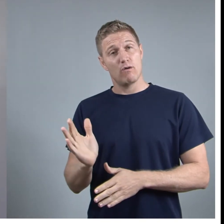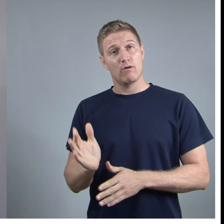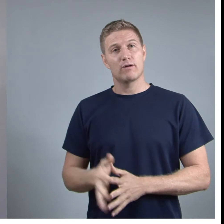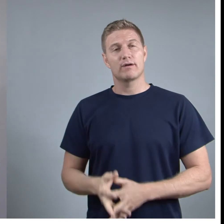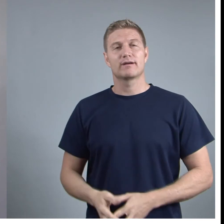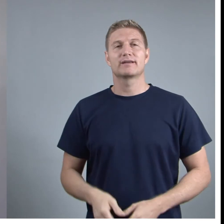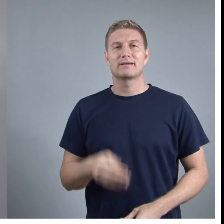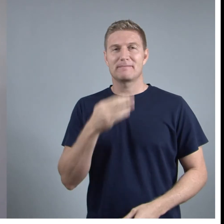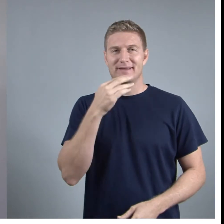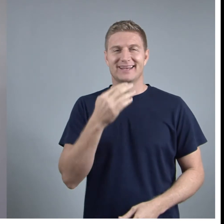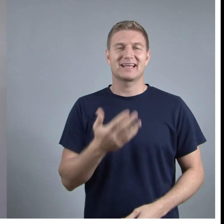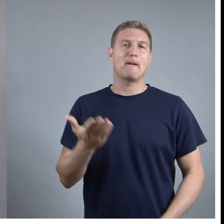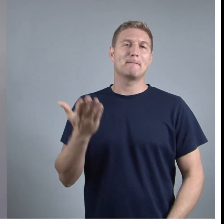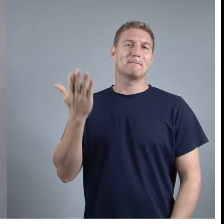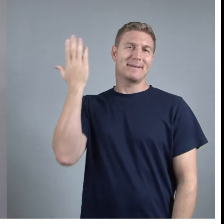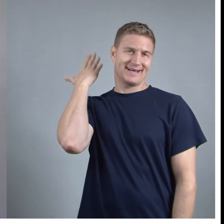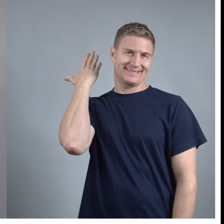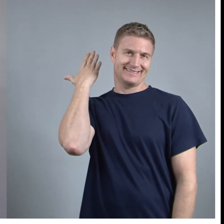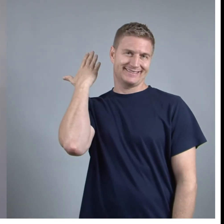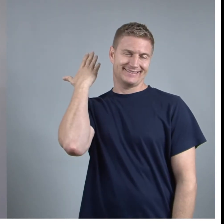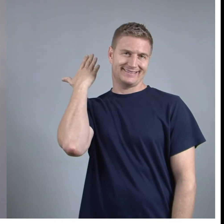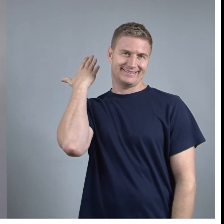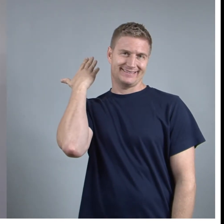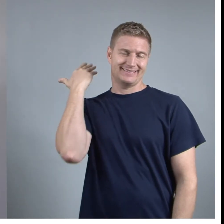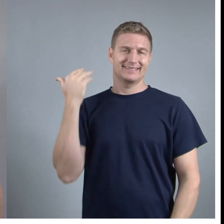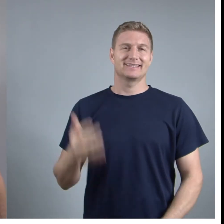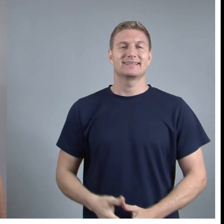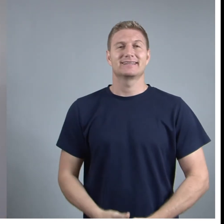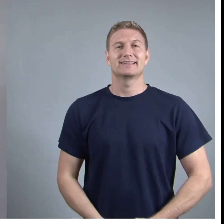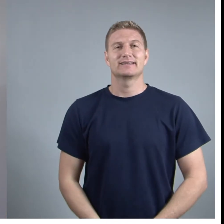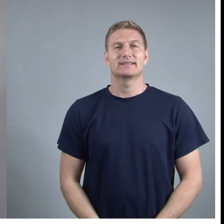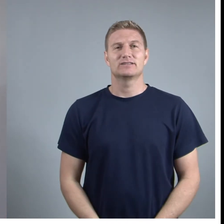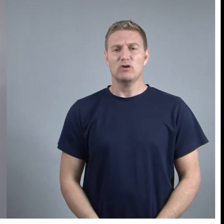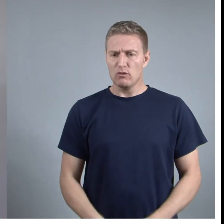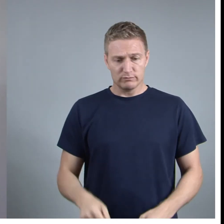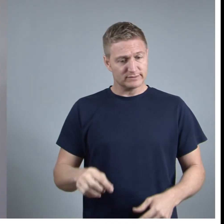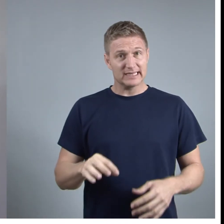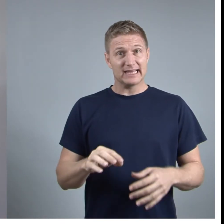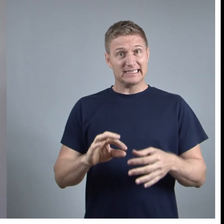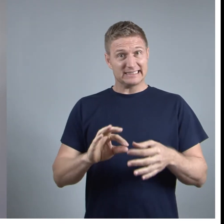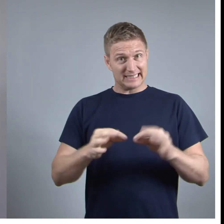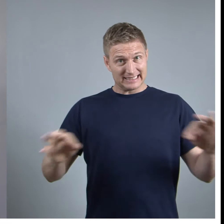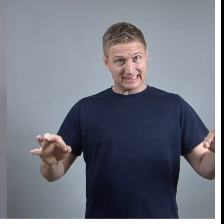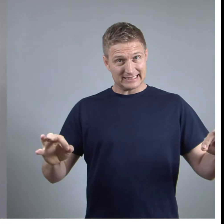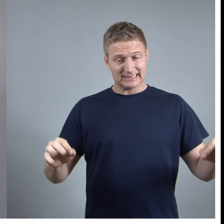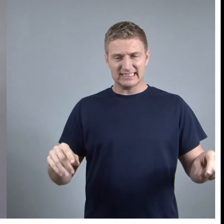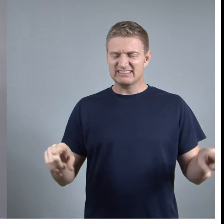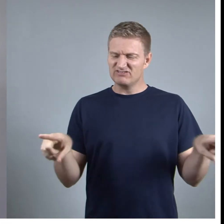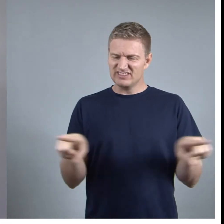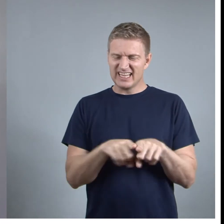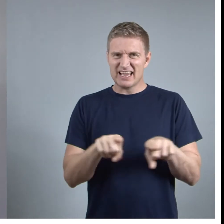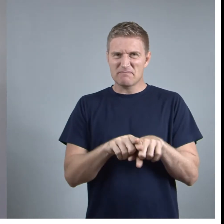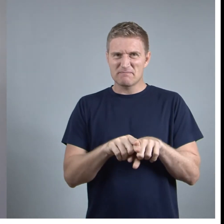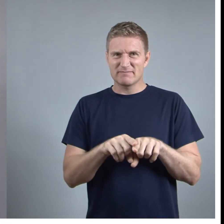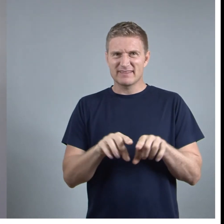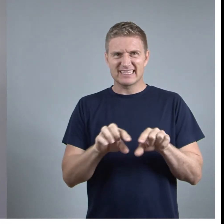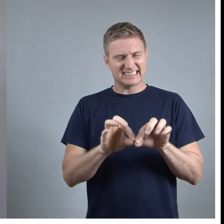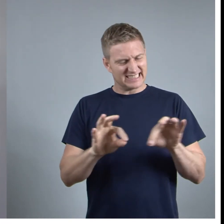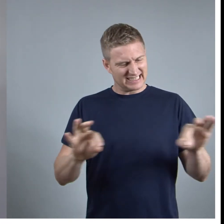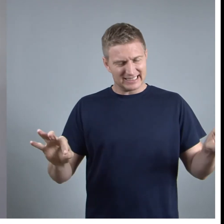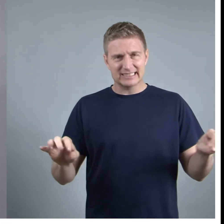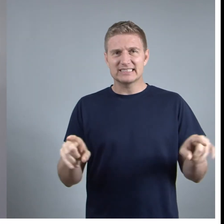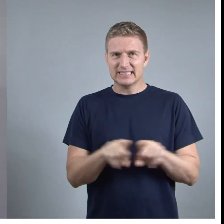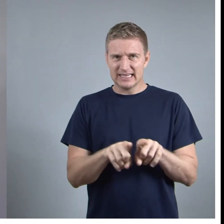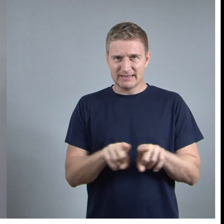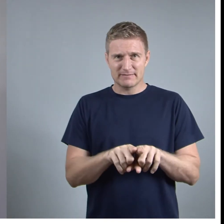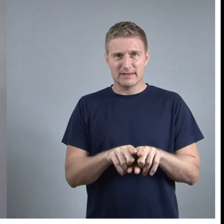same thing. This is what you're going to do. If you do this in the beginning, you have to put it in the beginning, it makes the sentence